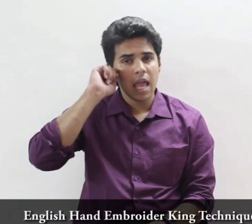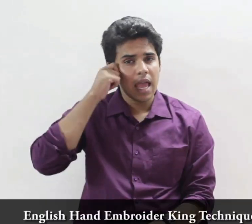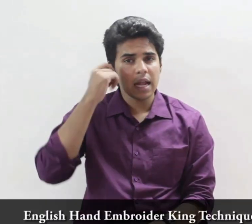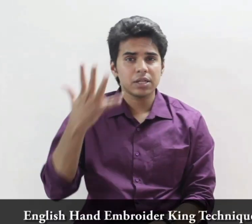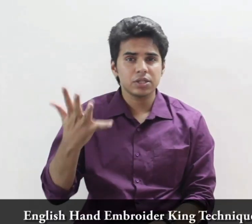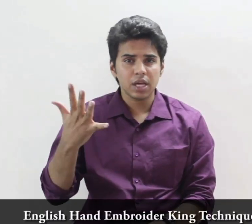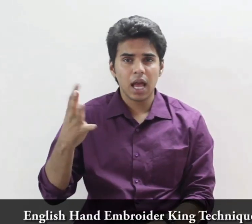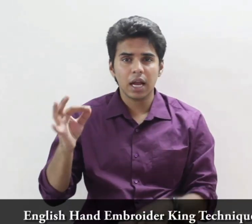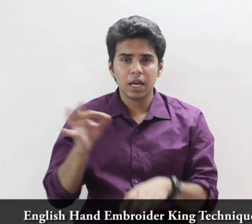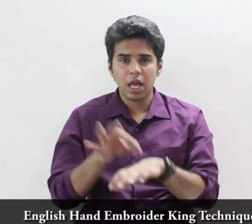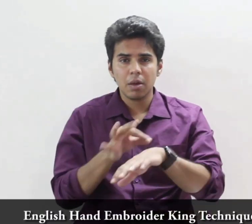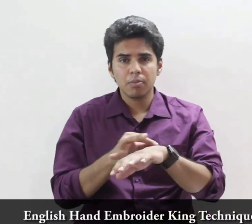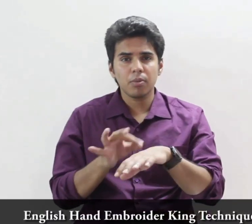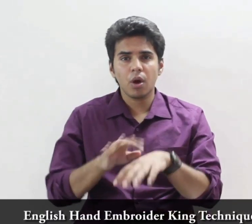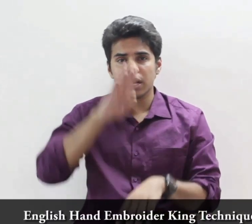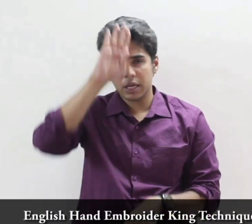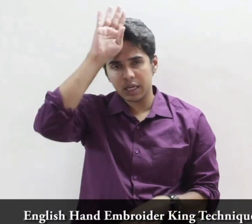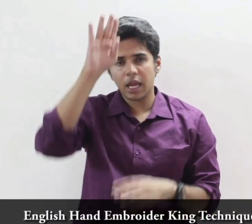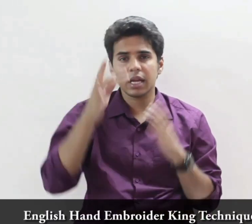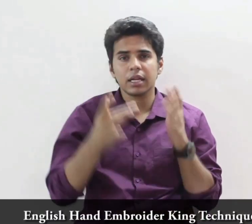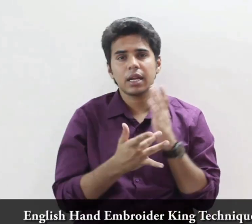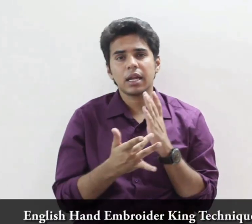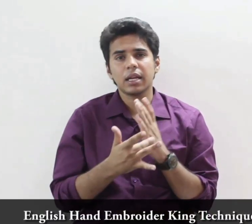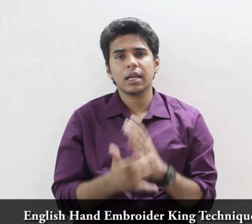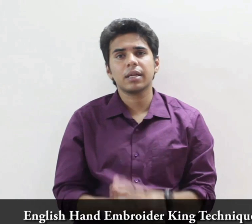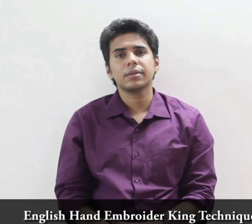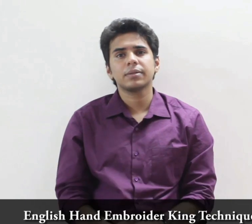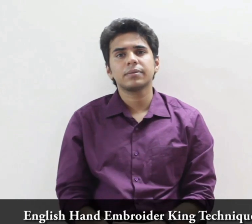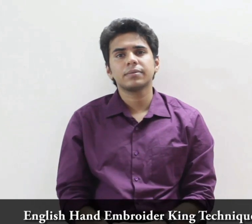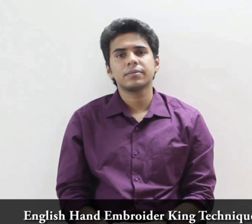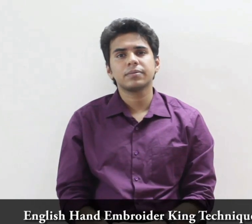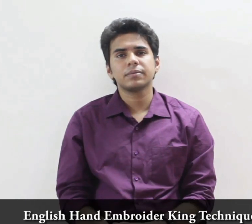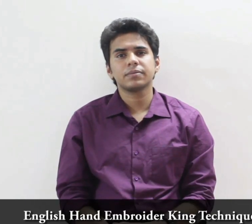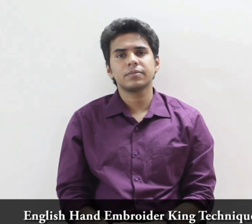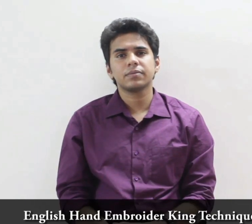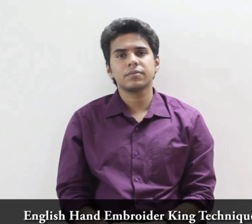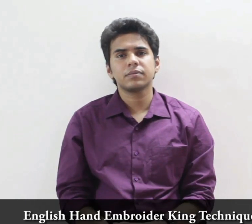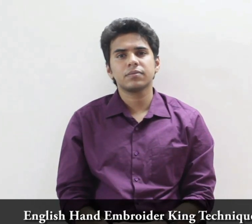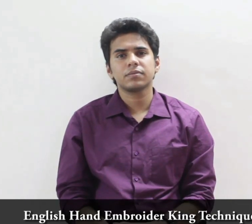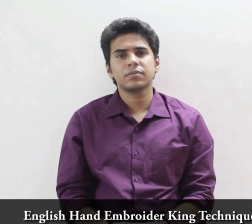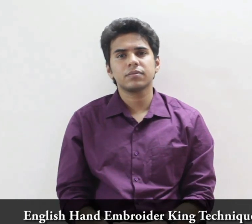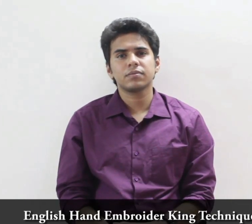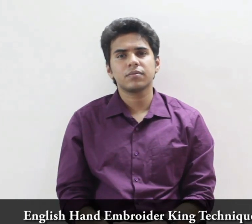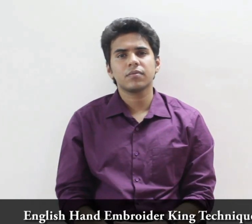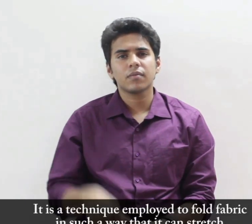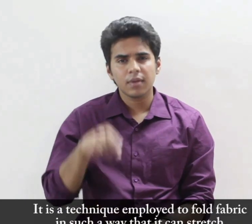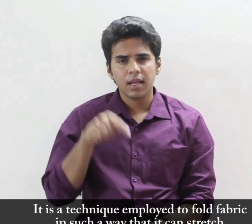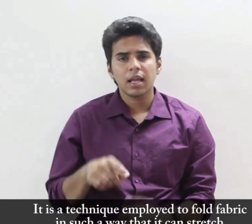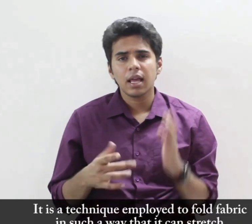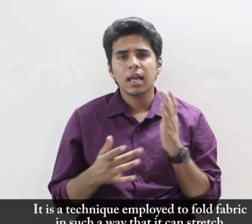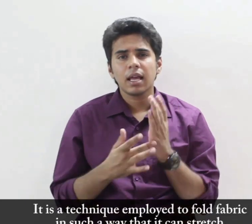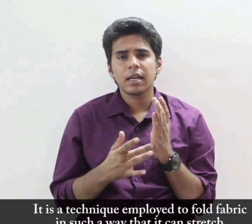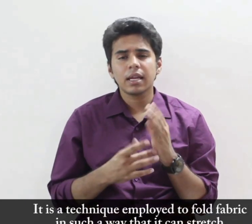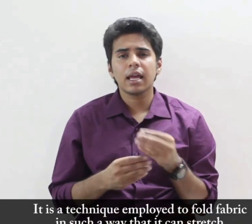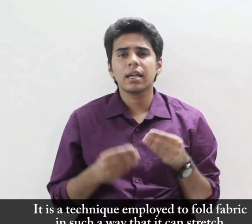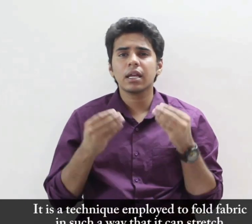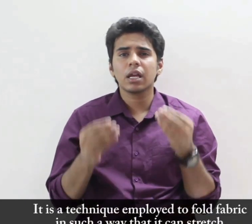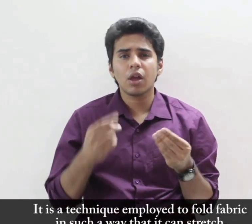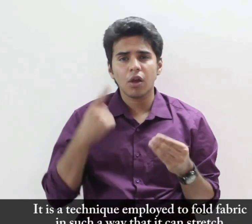English hand embroidery king technique. It is a technique employed to